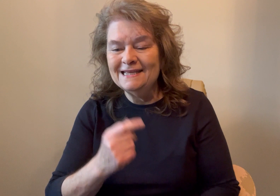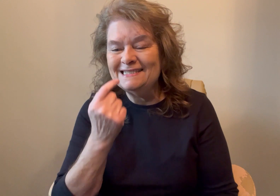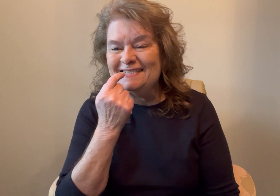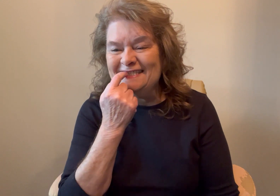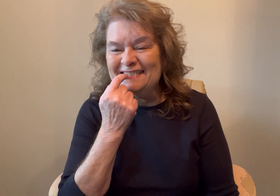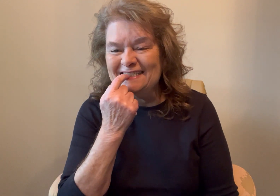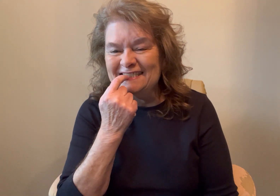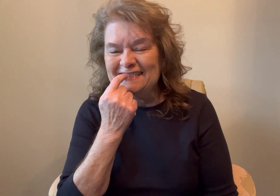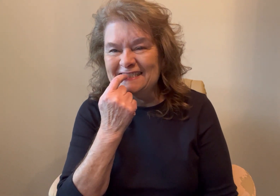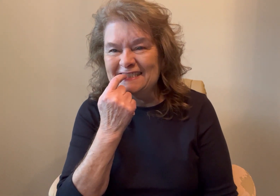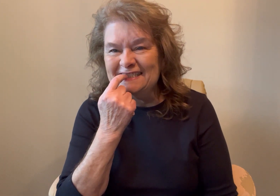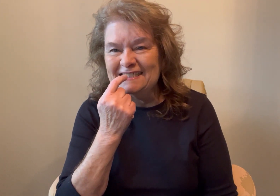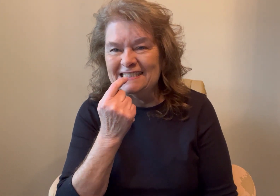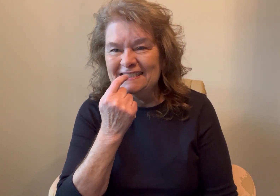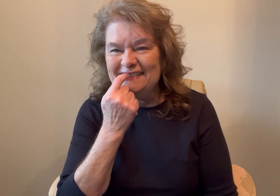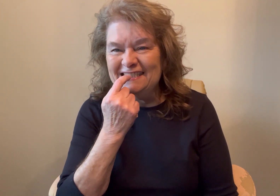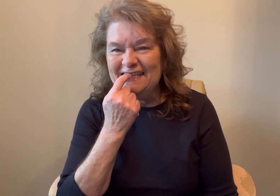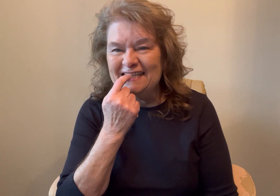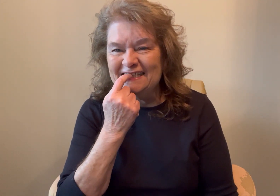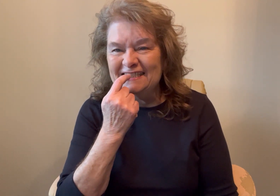Then teeth, teeth.